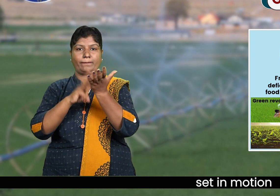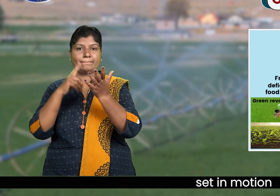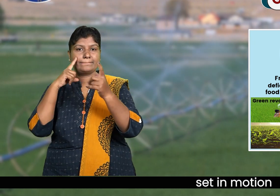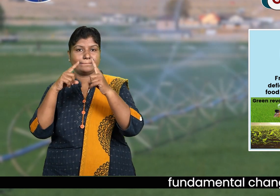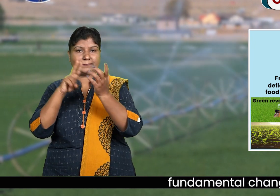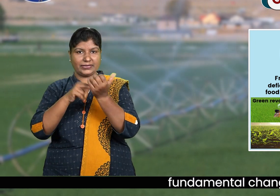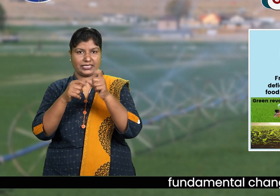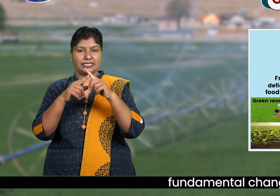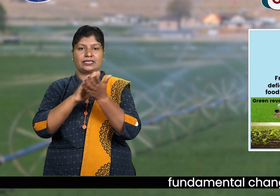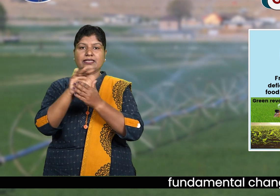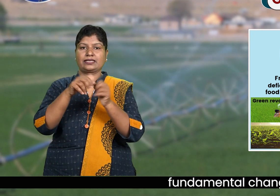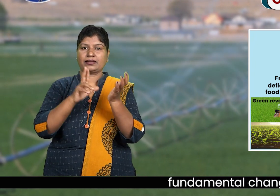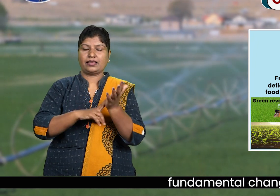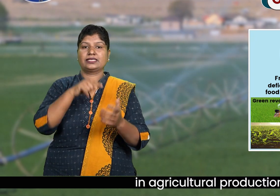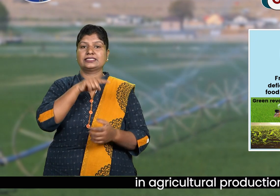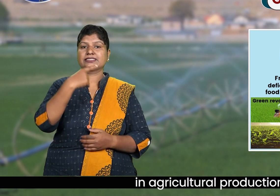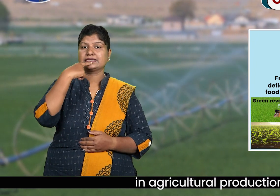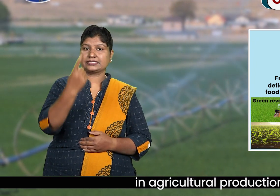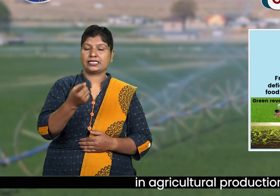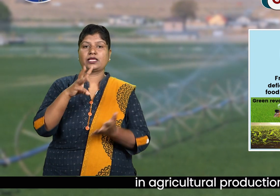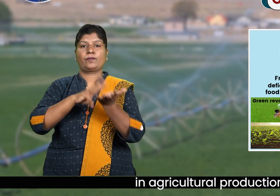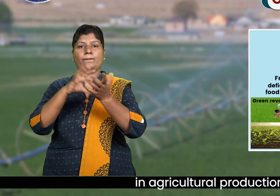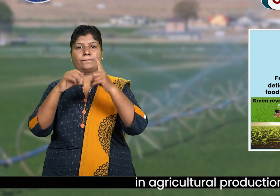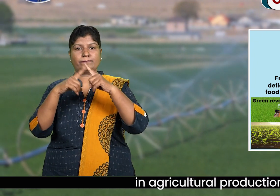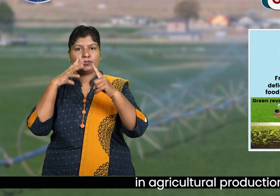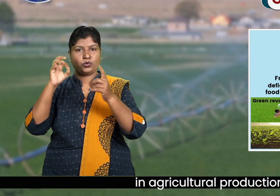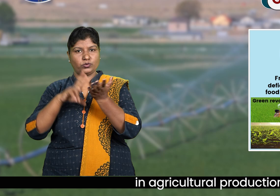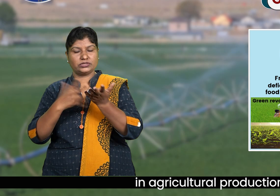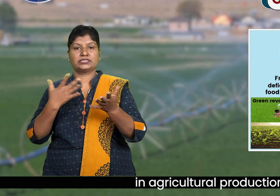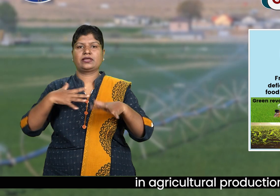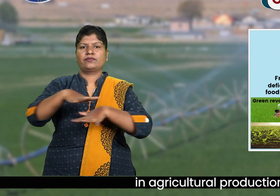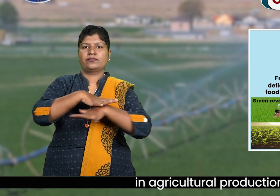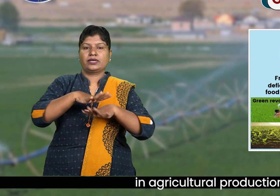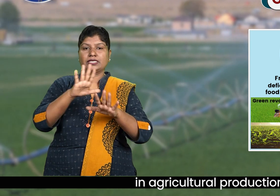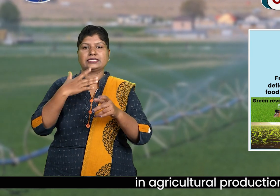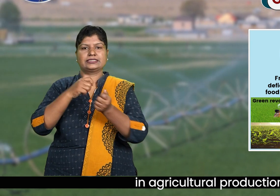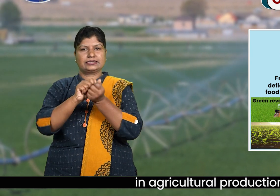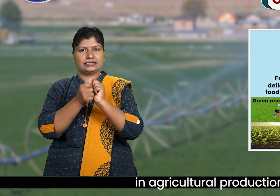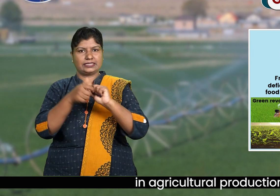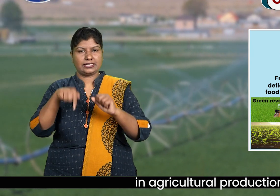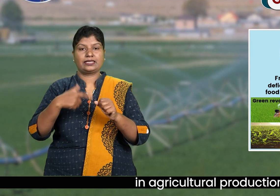motion fundamental changes in agricultural production in India.